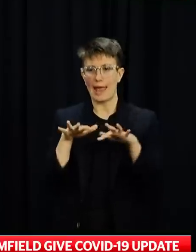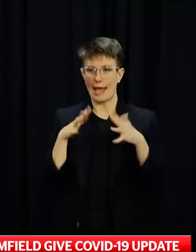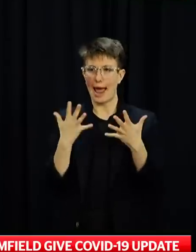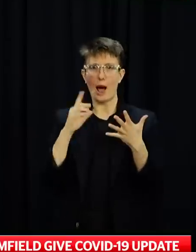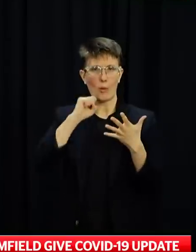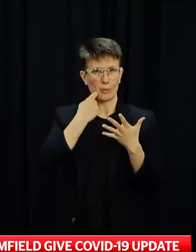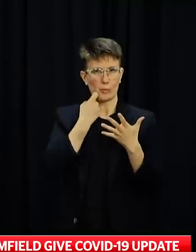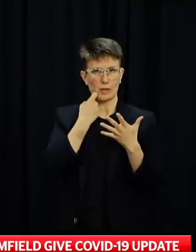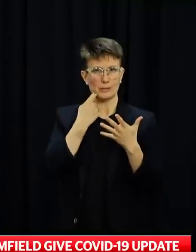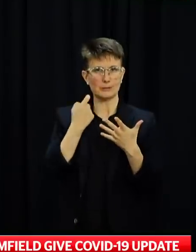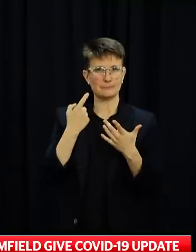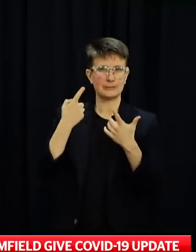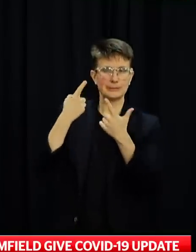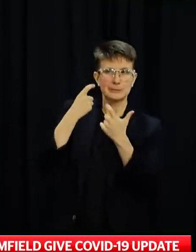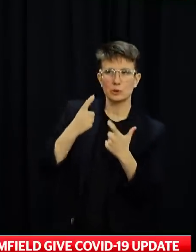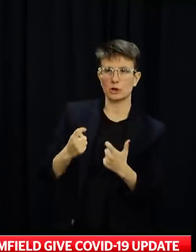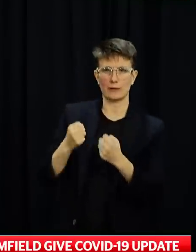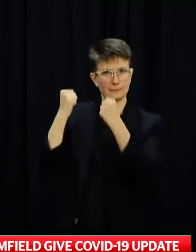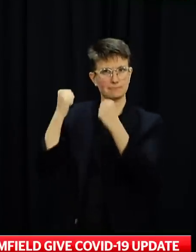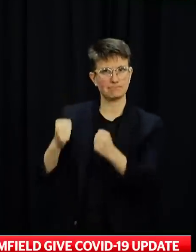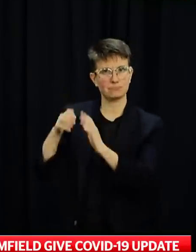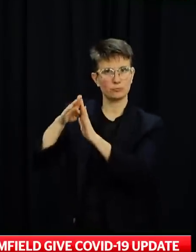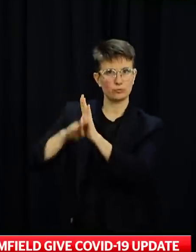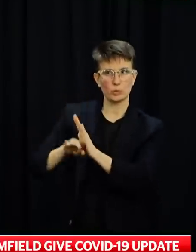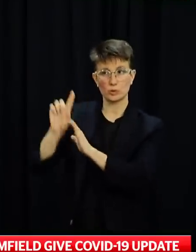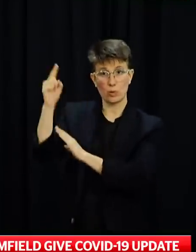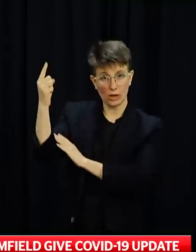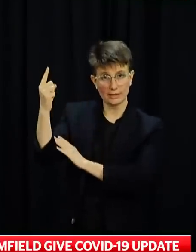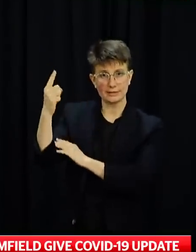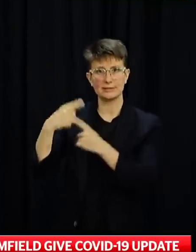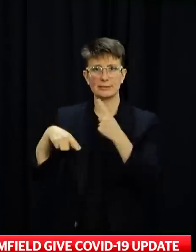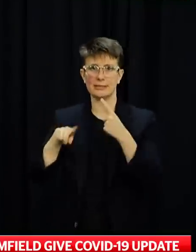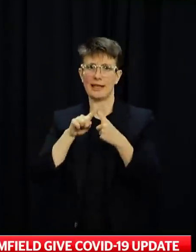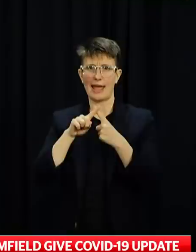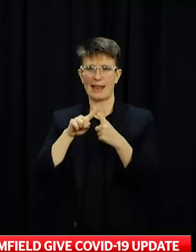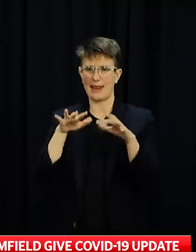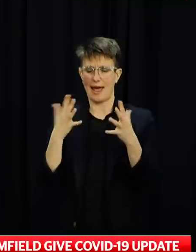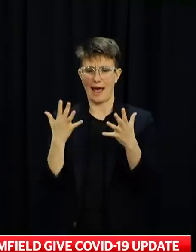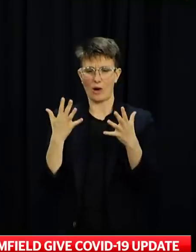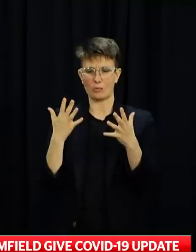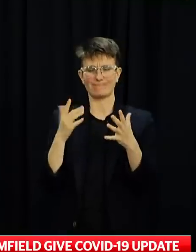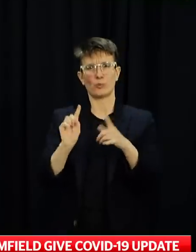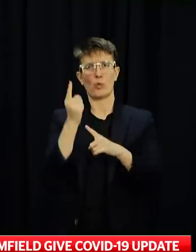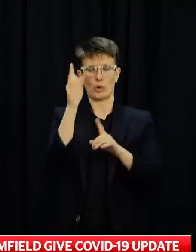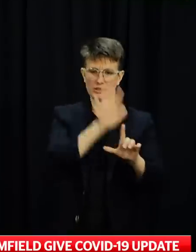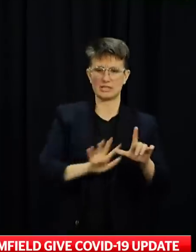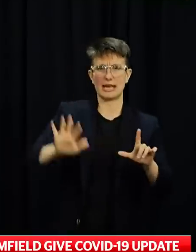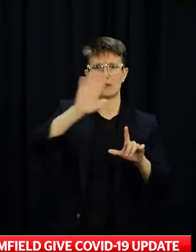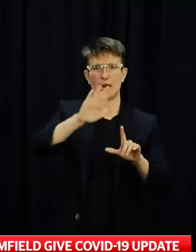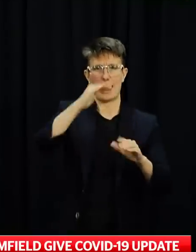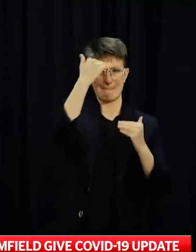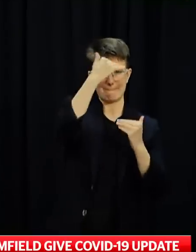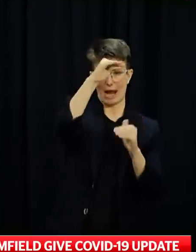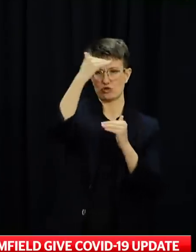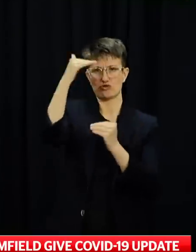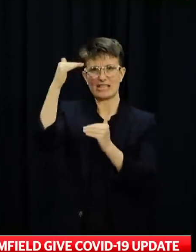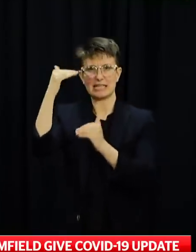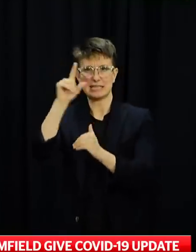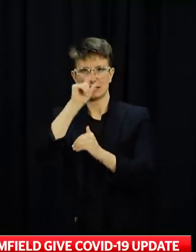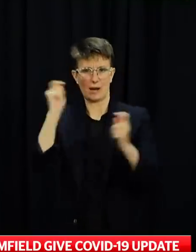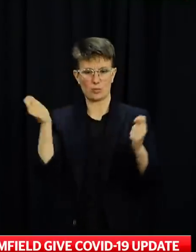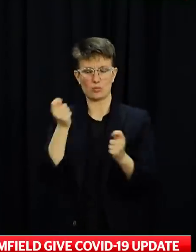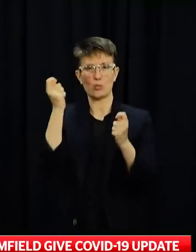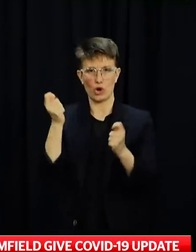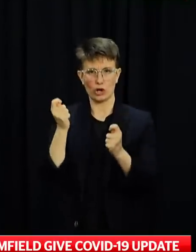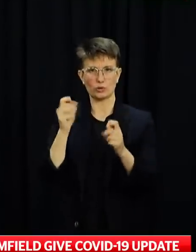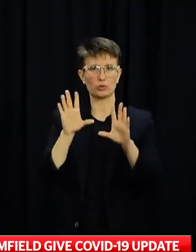Auckland, and also importantly how we anticipate the boundaries working in Auckland. So, to